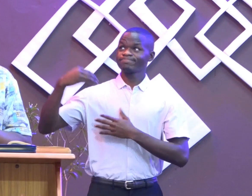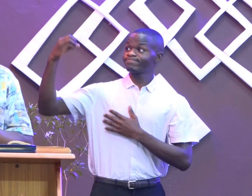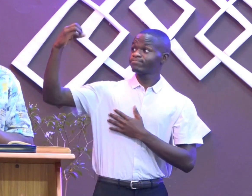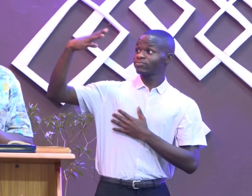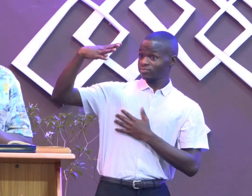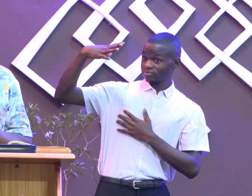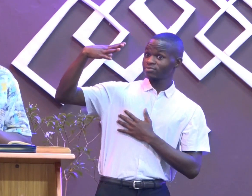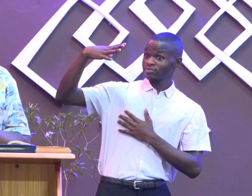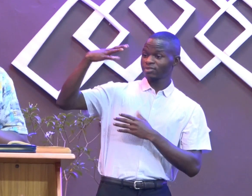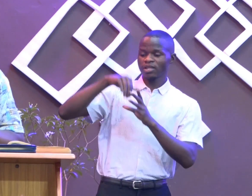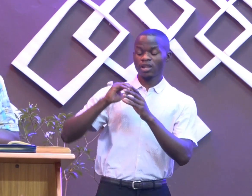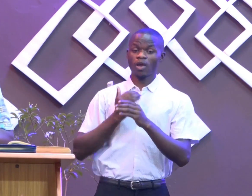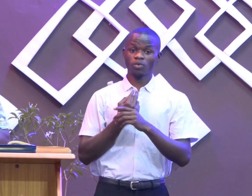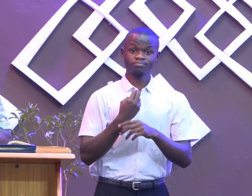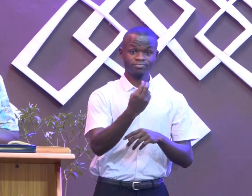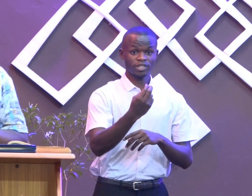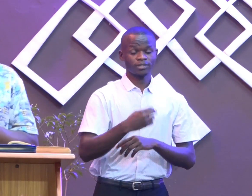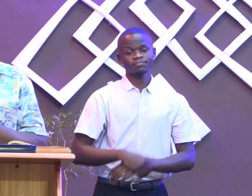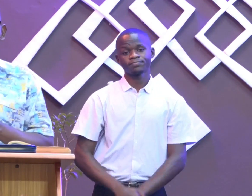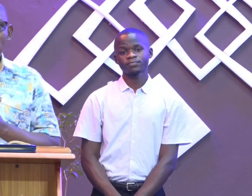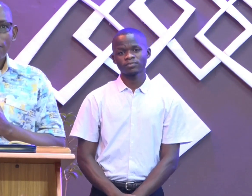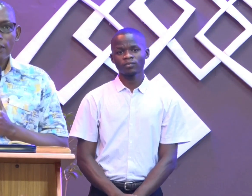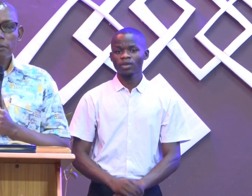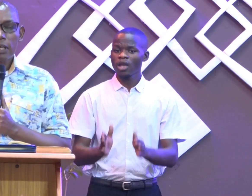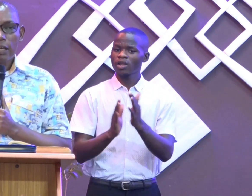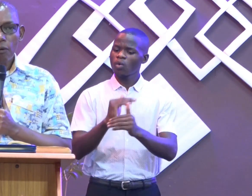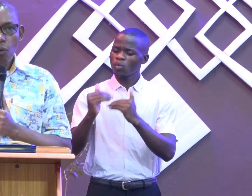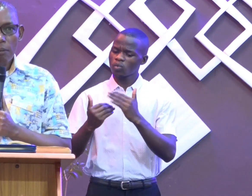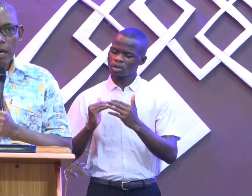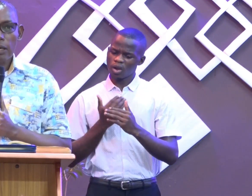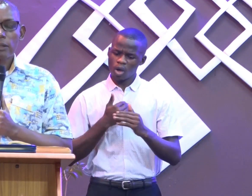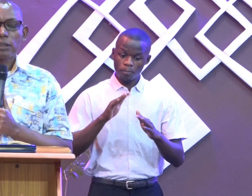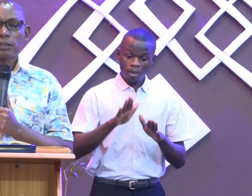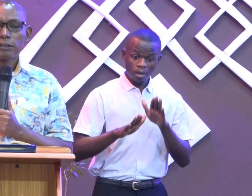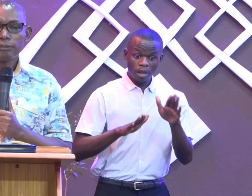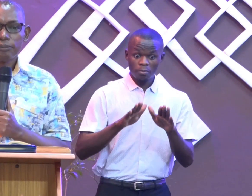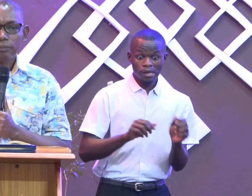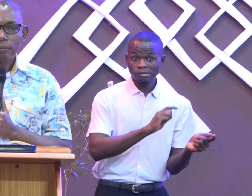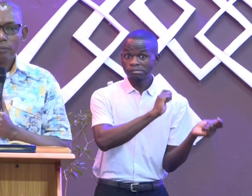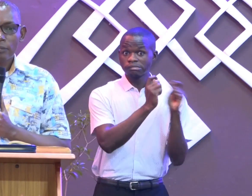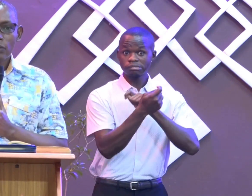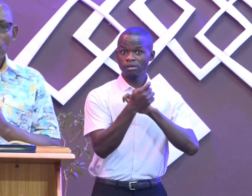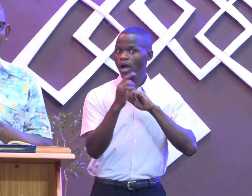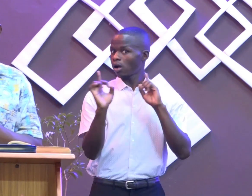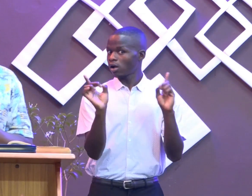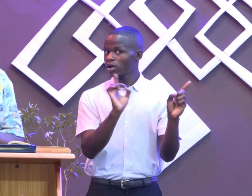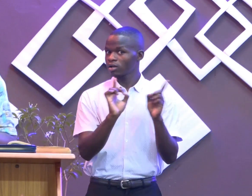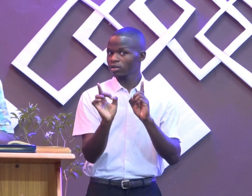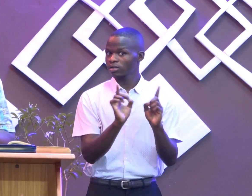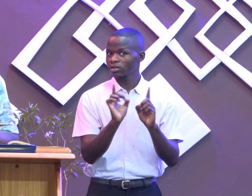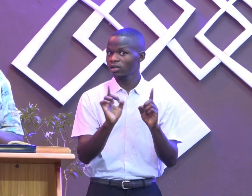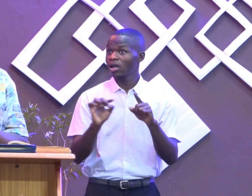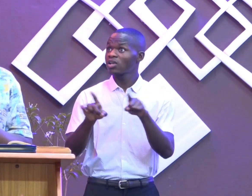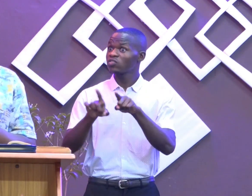He's going to become our light in this remaining journey. Ebigere byaffe tebigenda kuwaba. Our feet are not going to go astray. Nga bwe